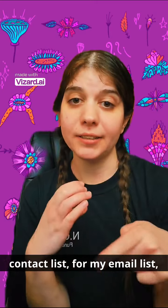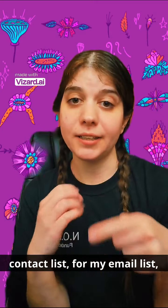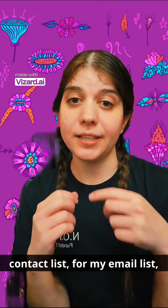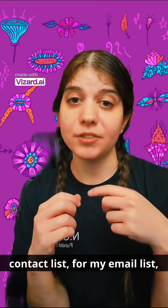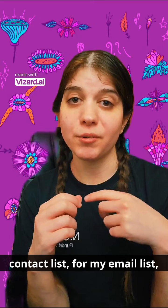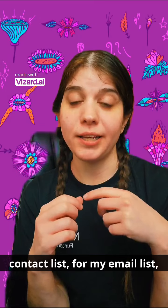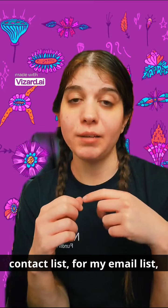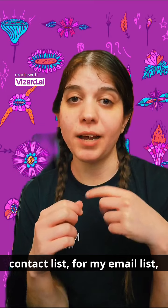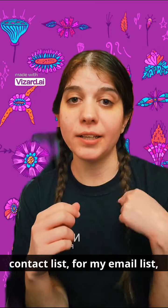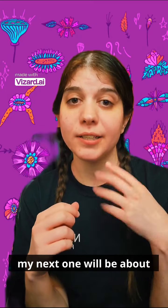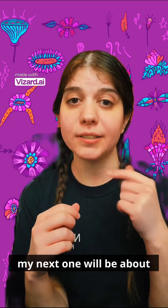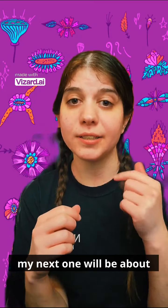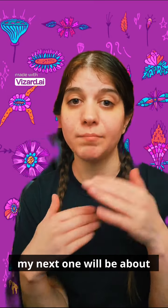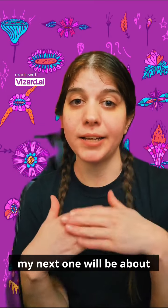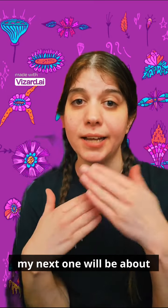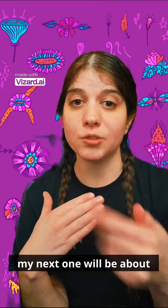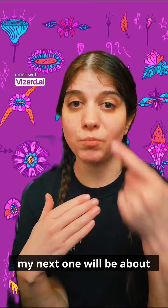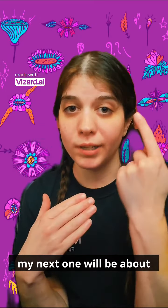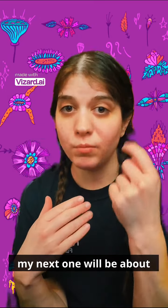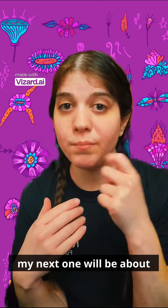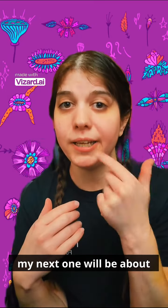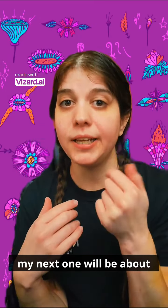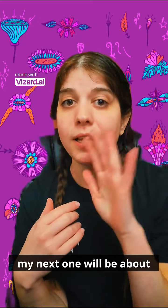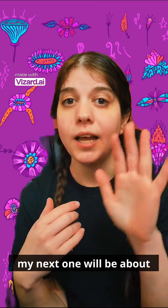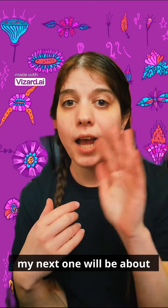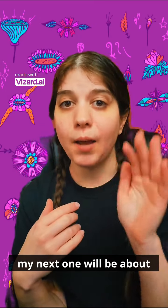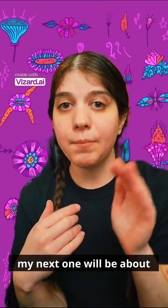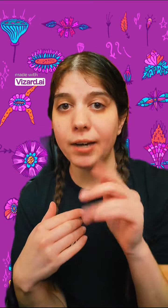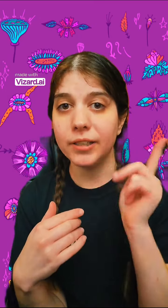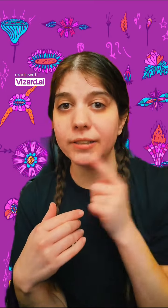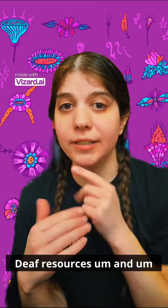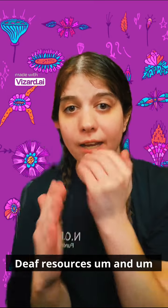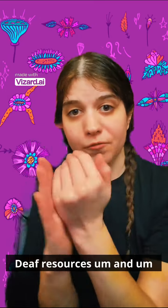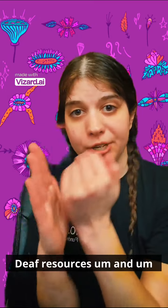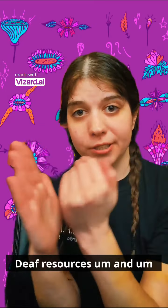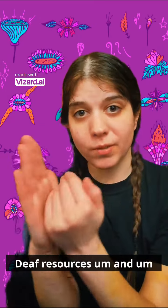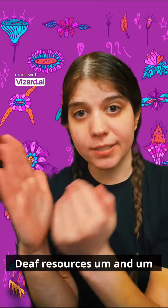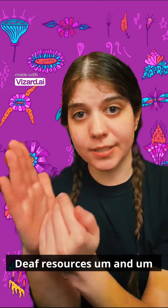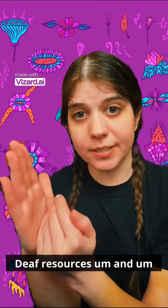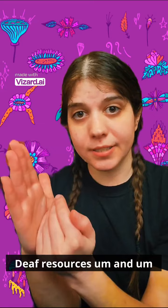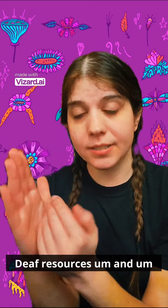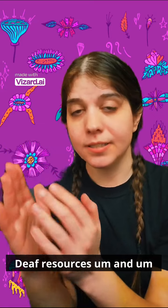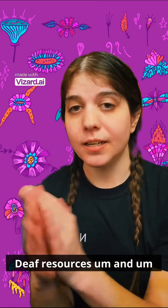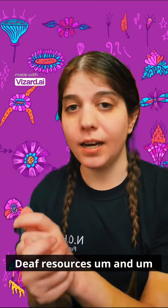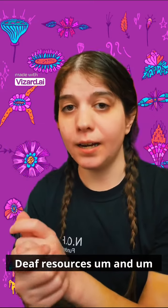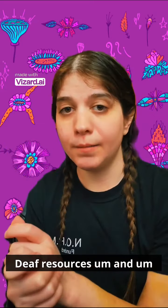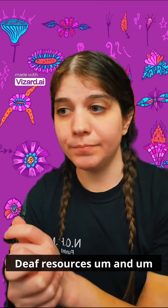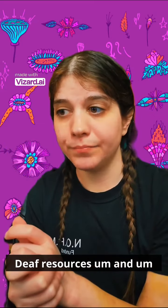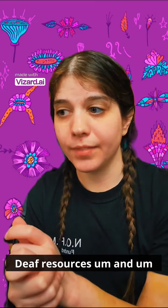list, for my email list, my next one will be about deaf resources. Also,